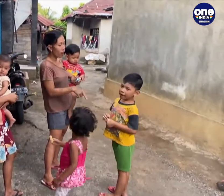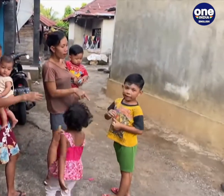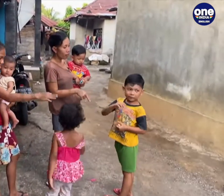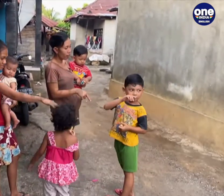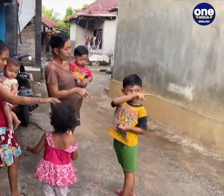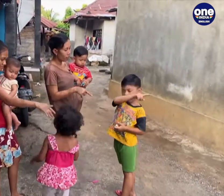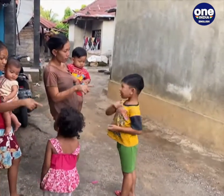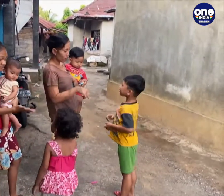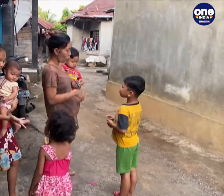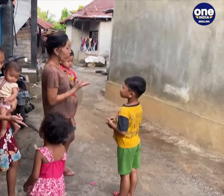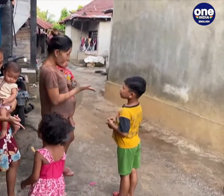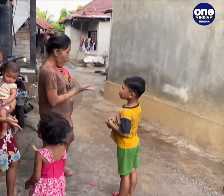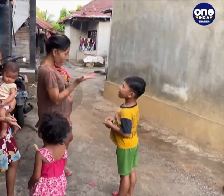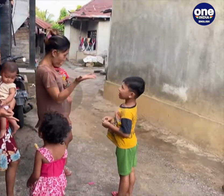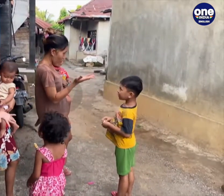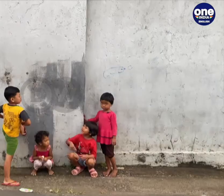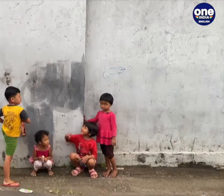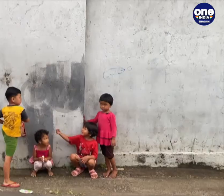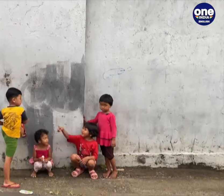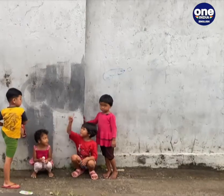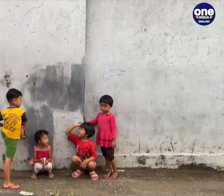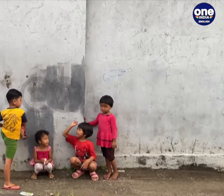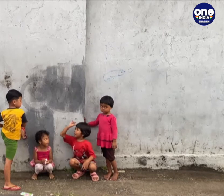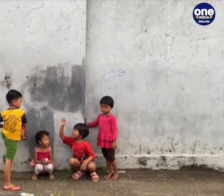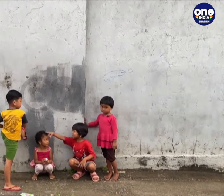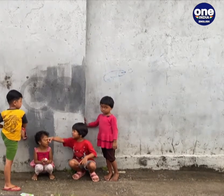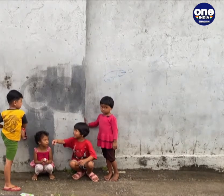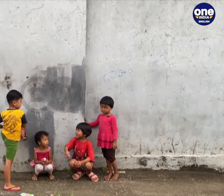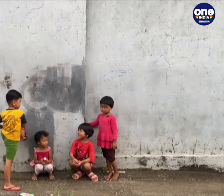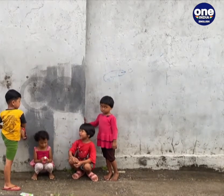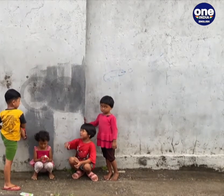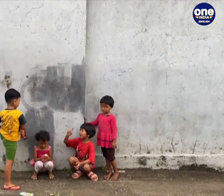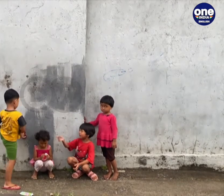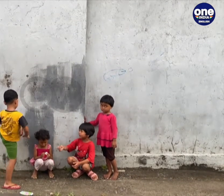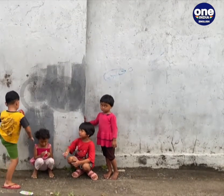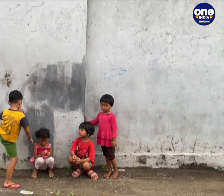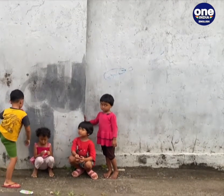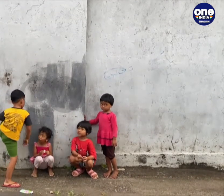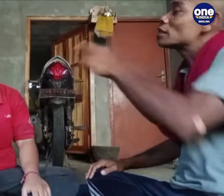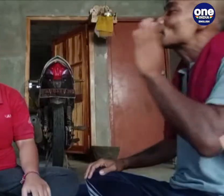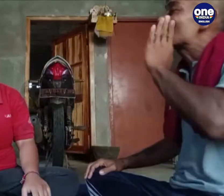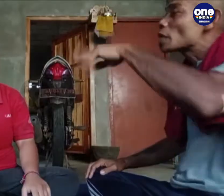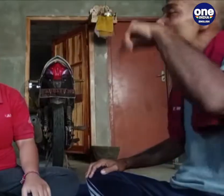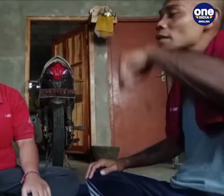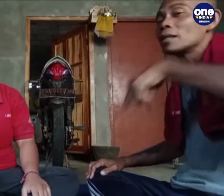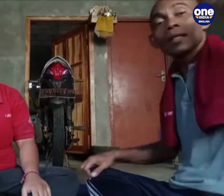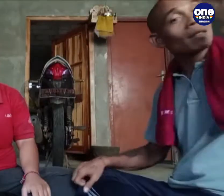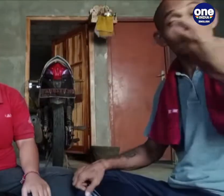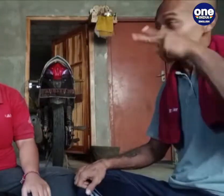here, even children, uses sign language. The locals call it Kata Kolok, or deaf talk, and